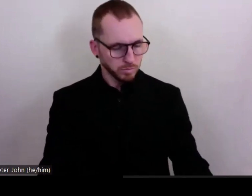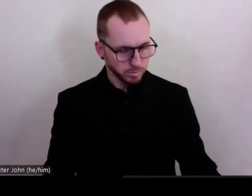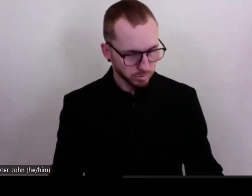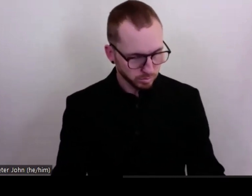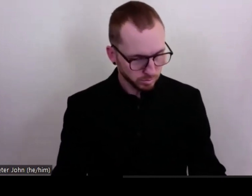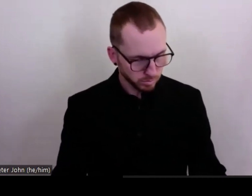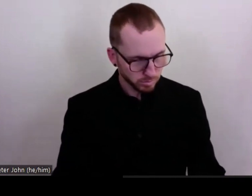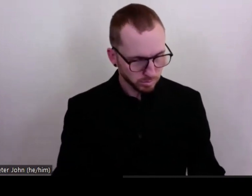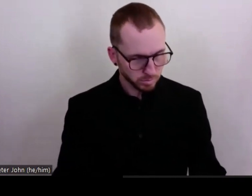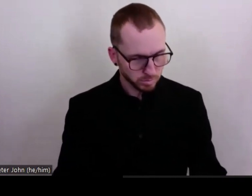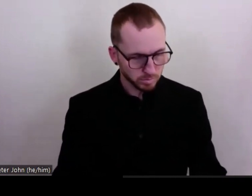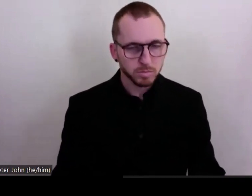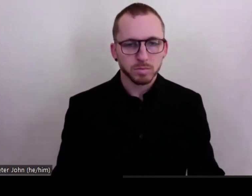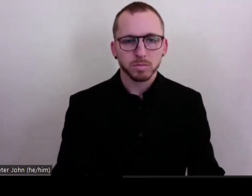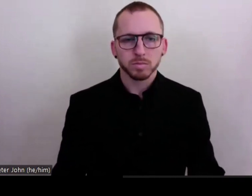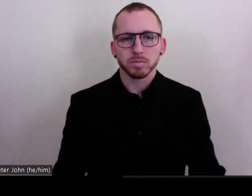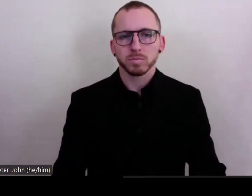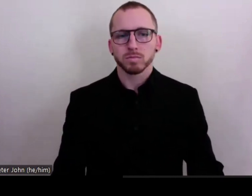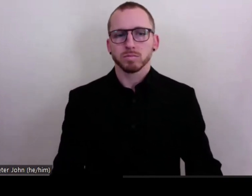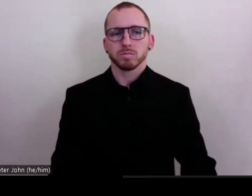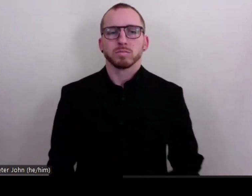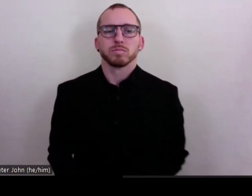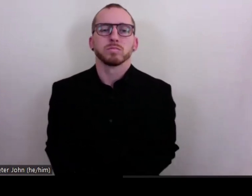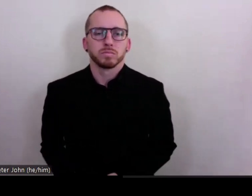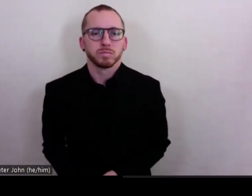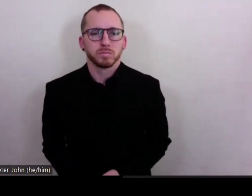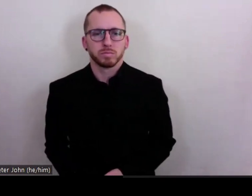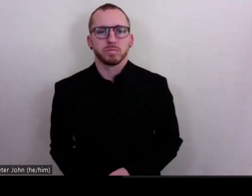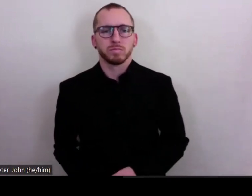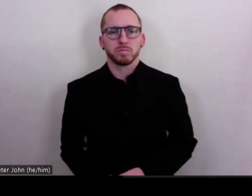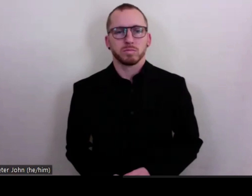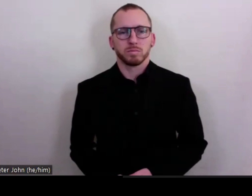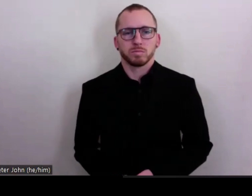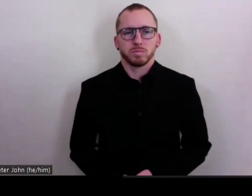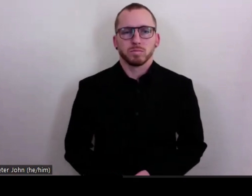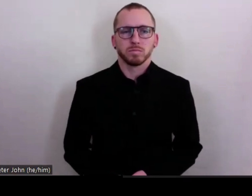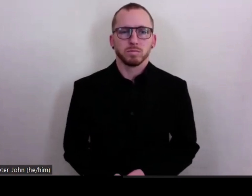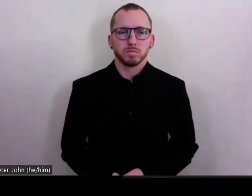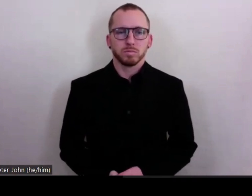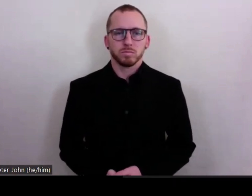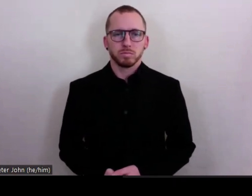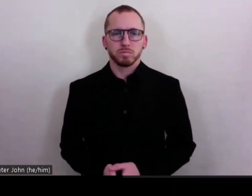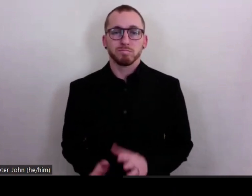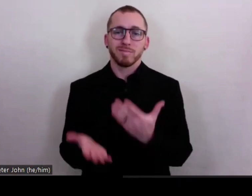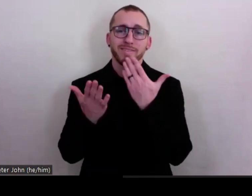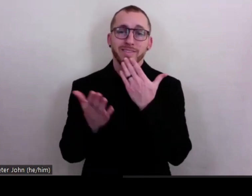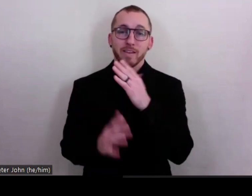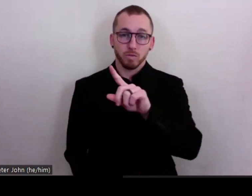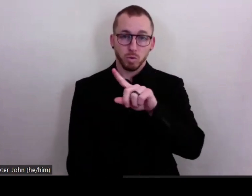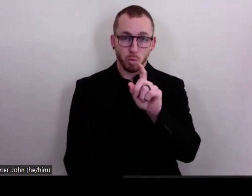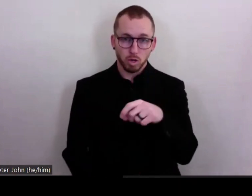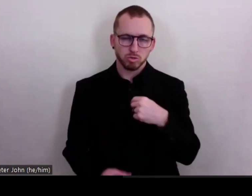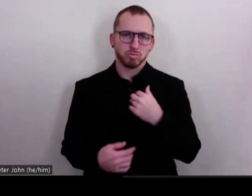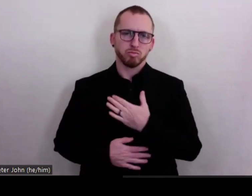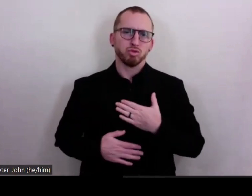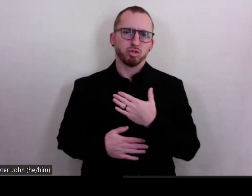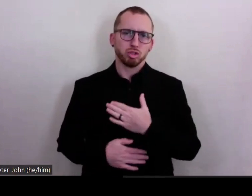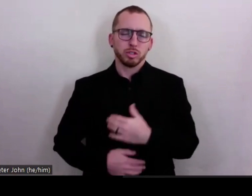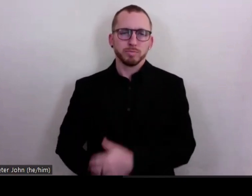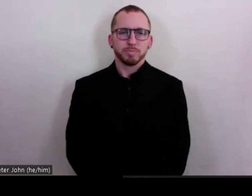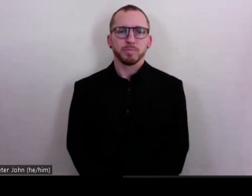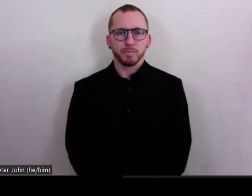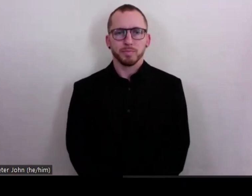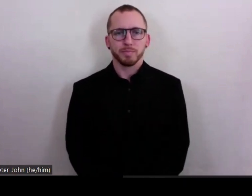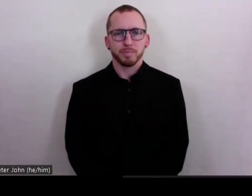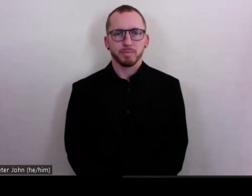you? Yes, thank you for that question. I appreciate that. So one of my most recent